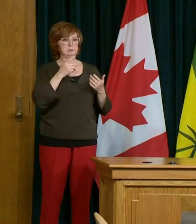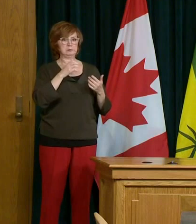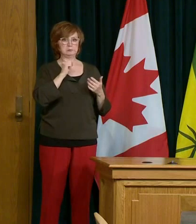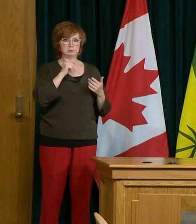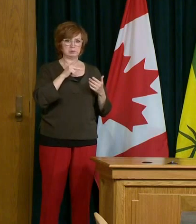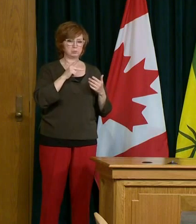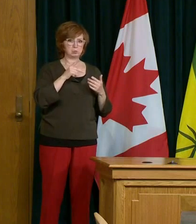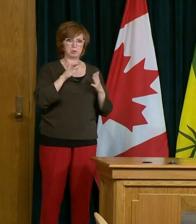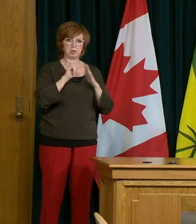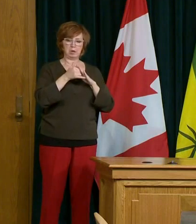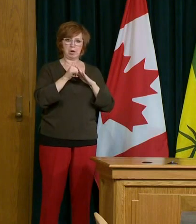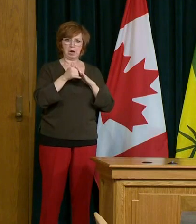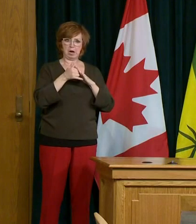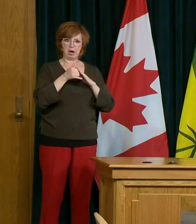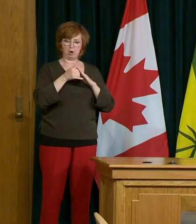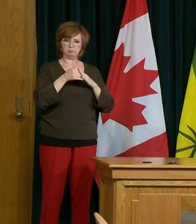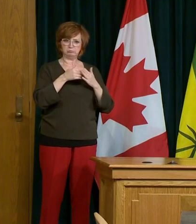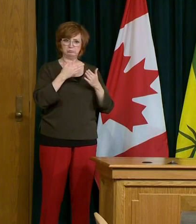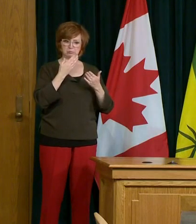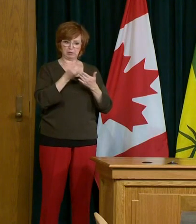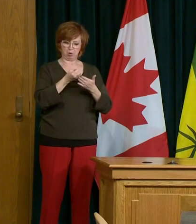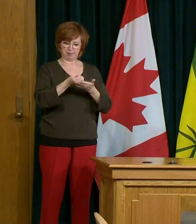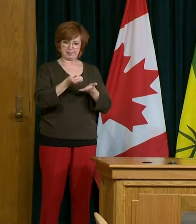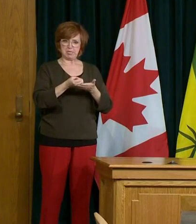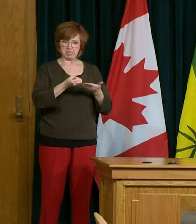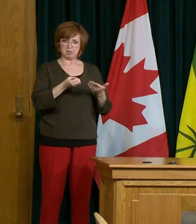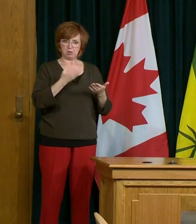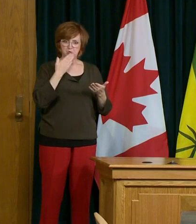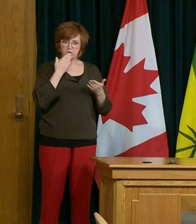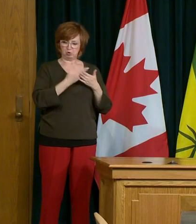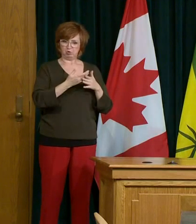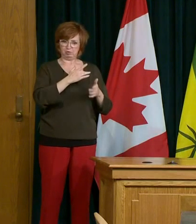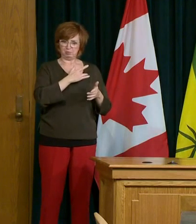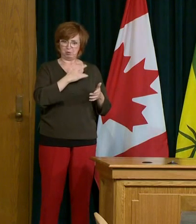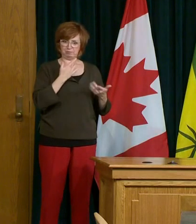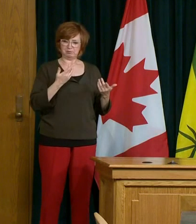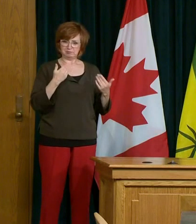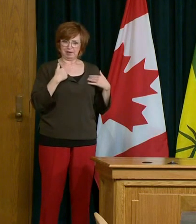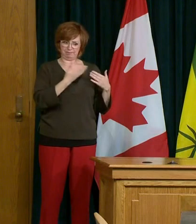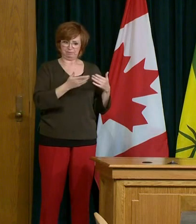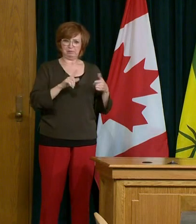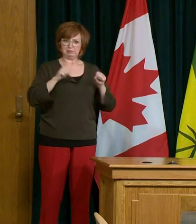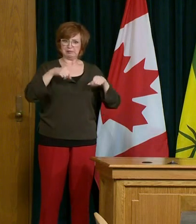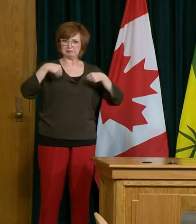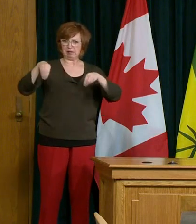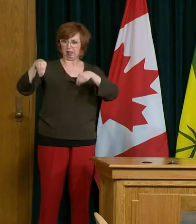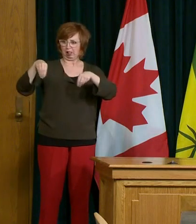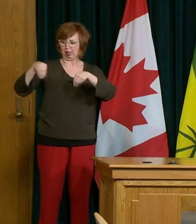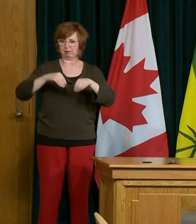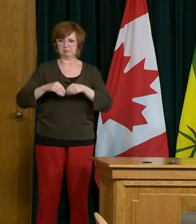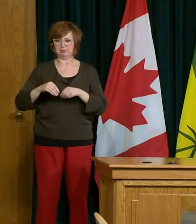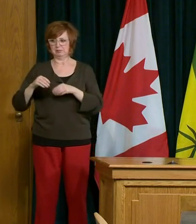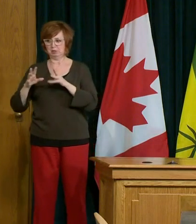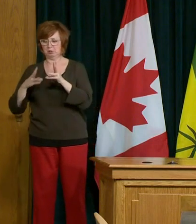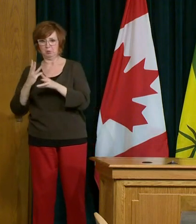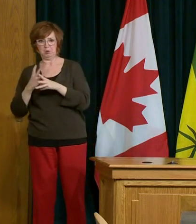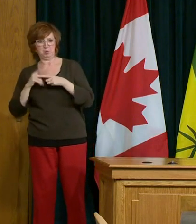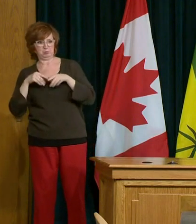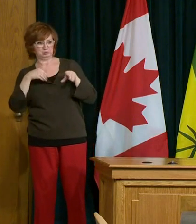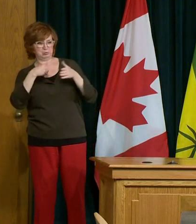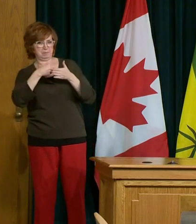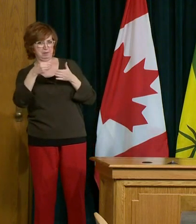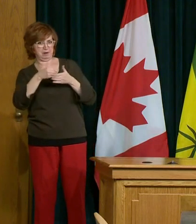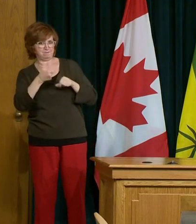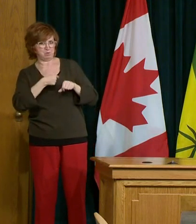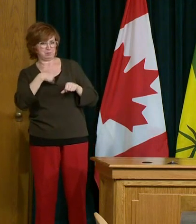And we have in this province what the world needs to have a strong economic recovery. And most importantly, among the potash